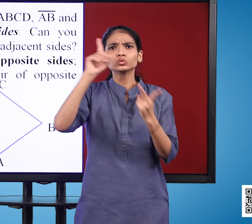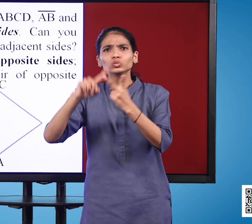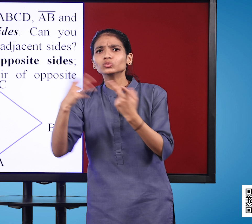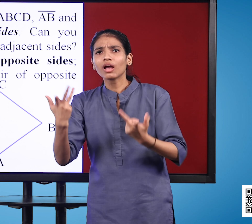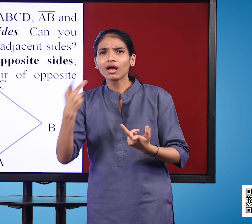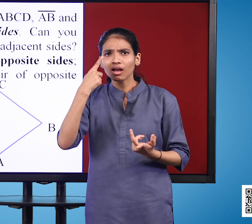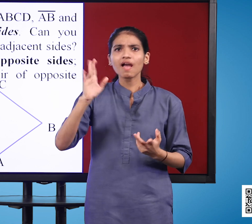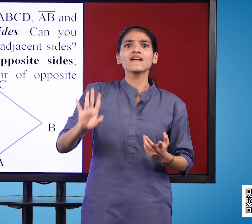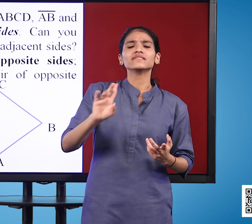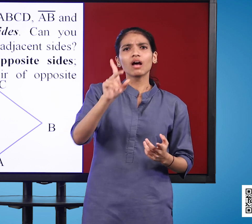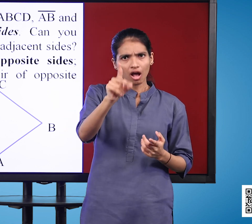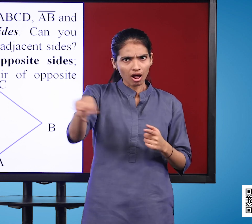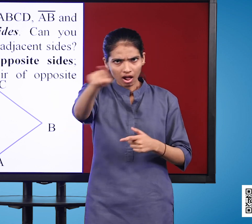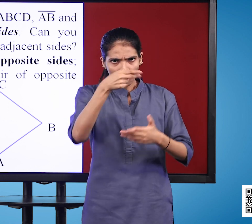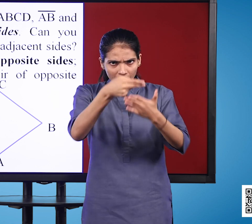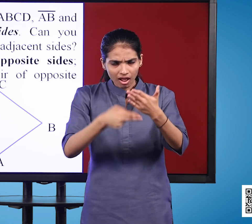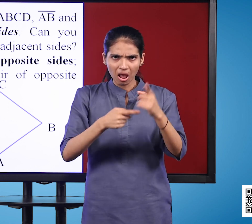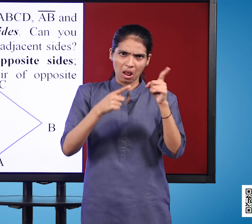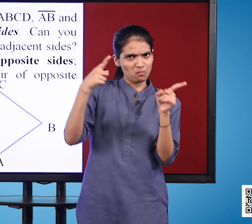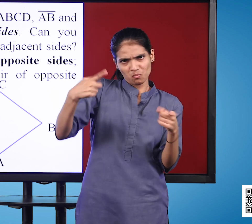Name the other pair of opposite sides.